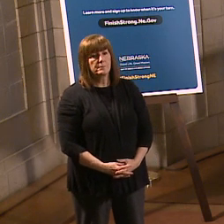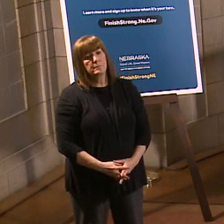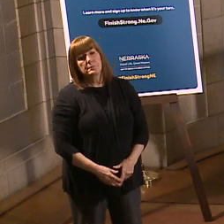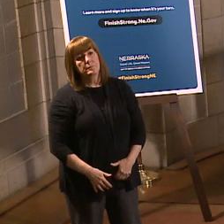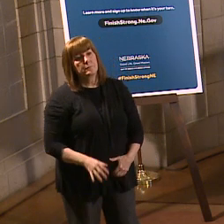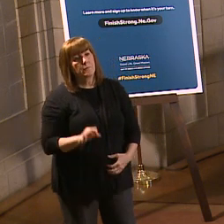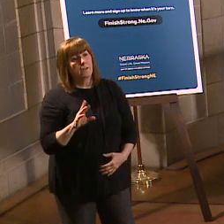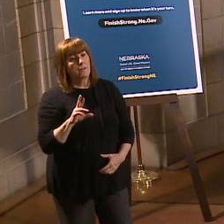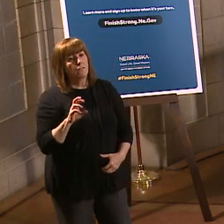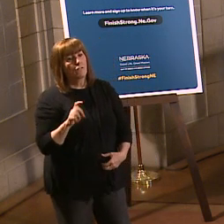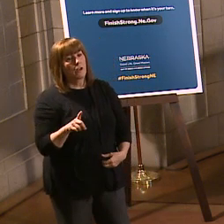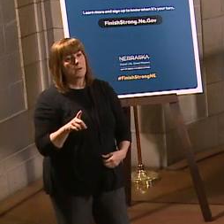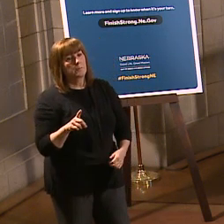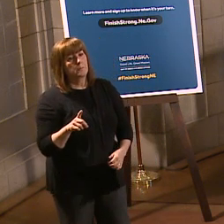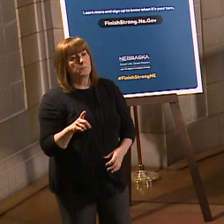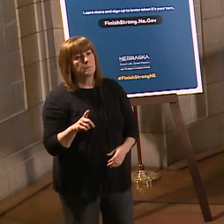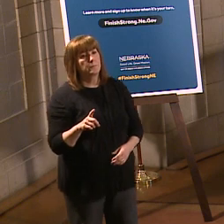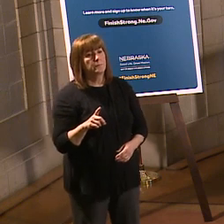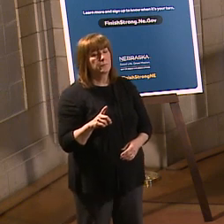Fred.